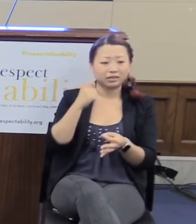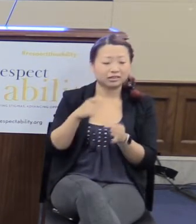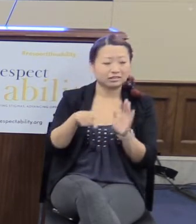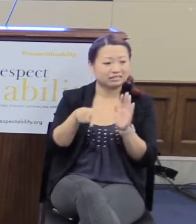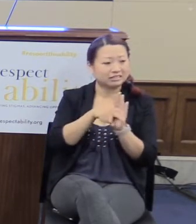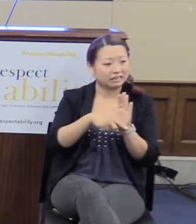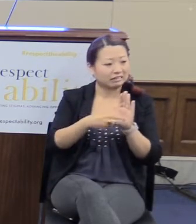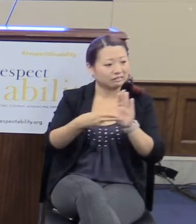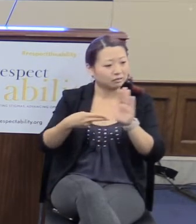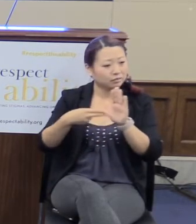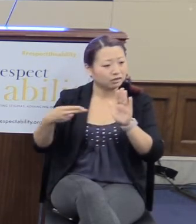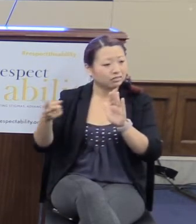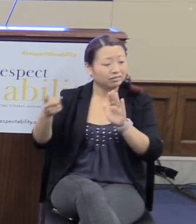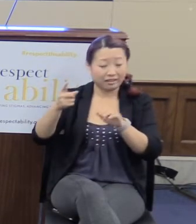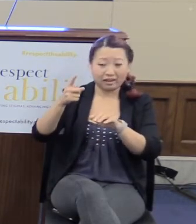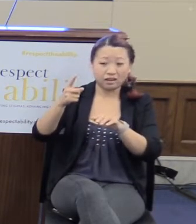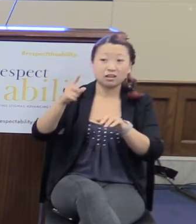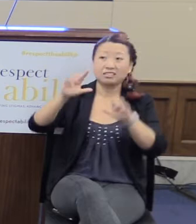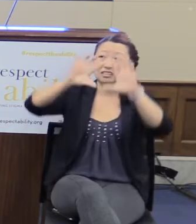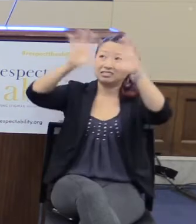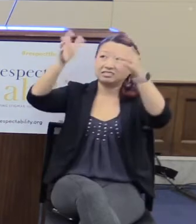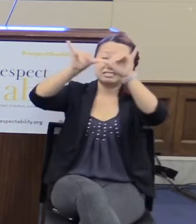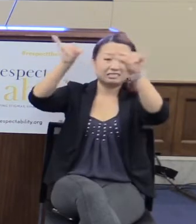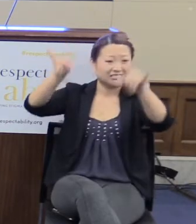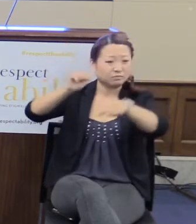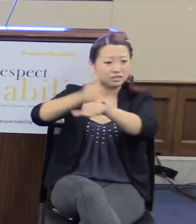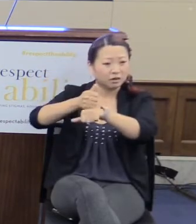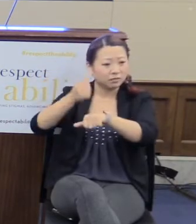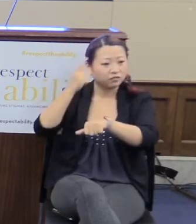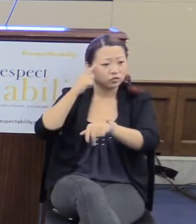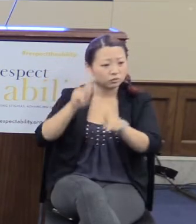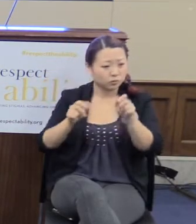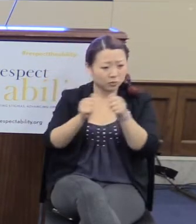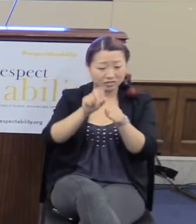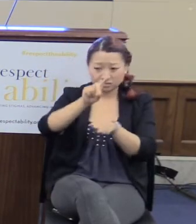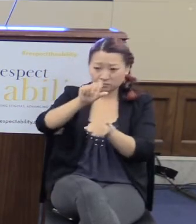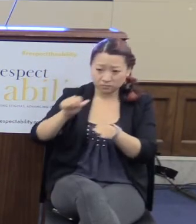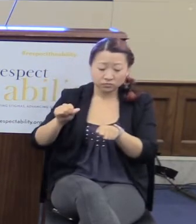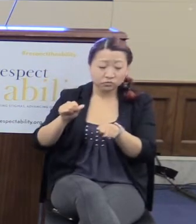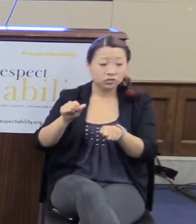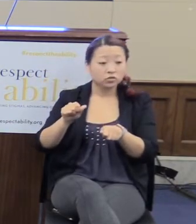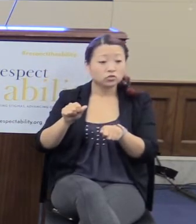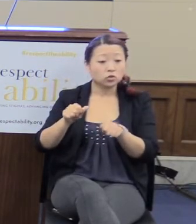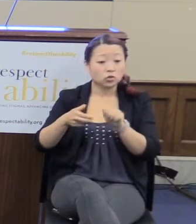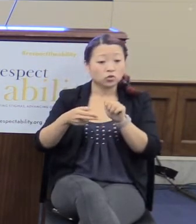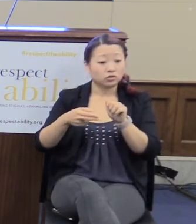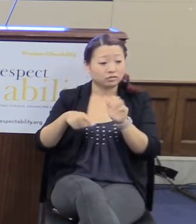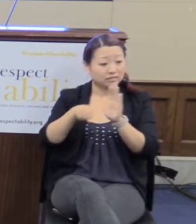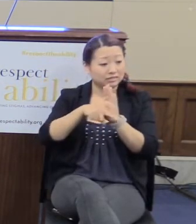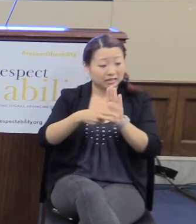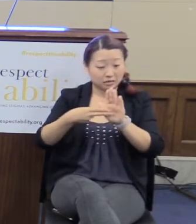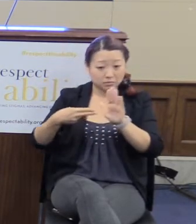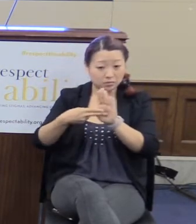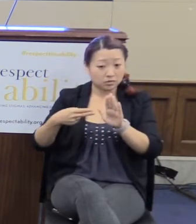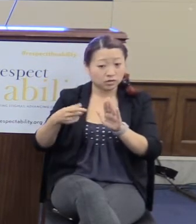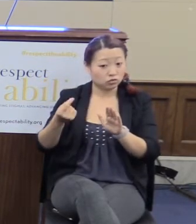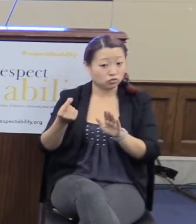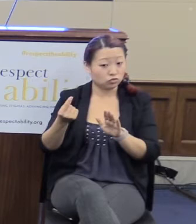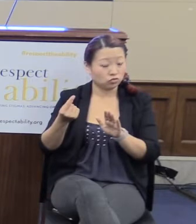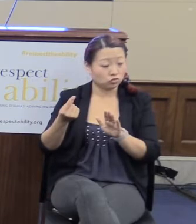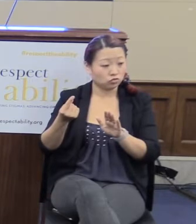for the people with disabilities. What stigmas do is actually stops